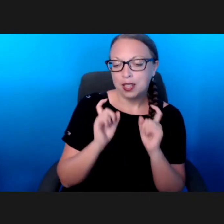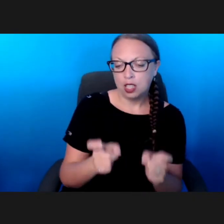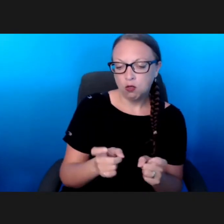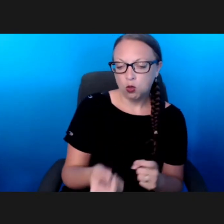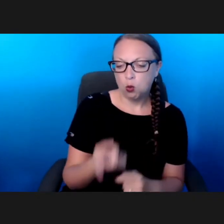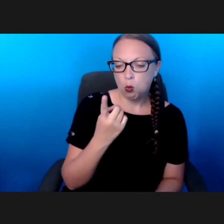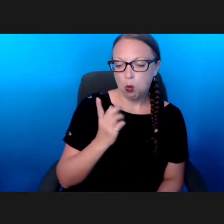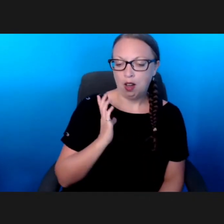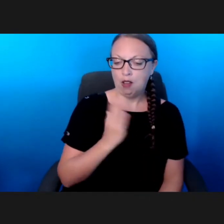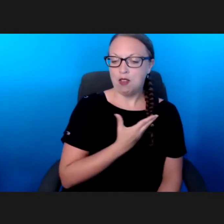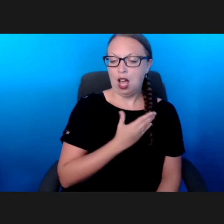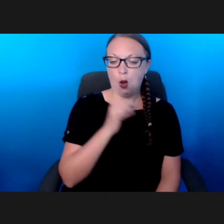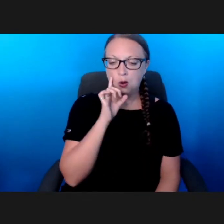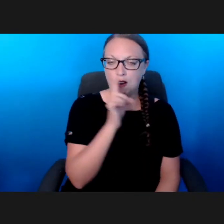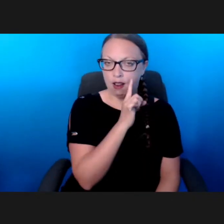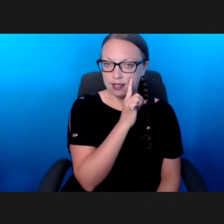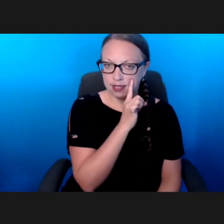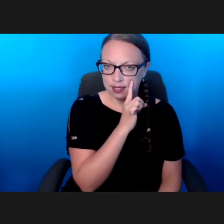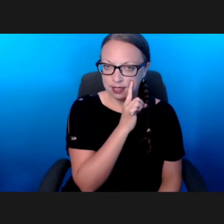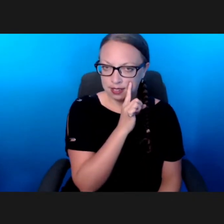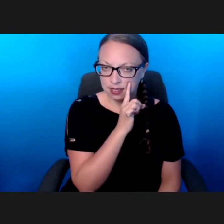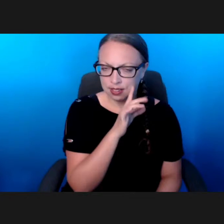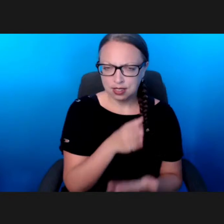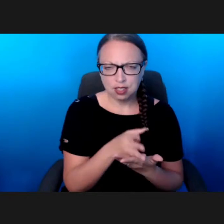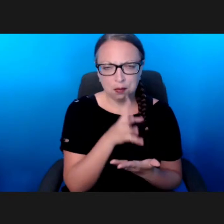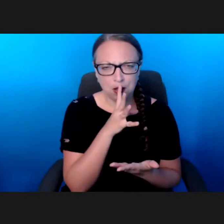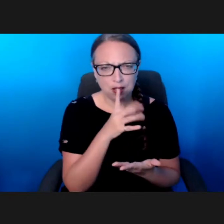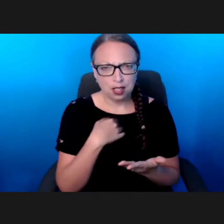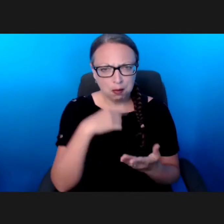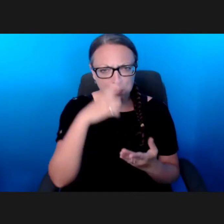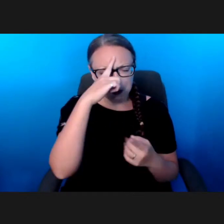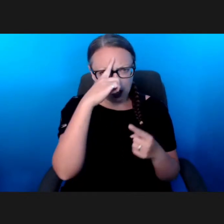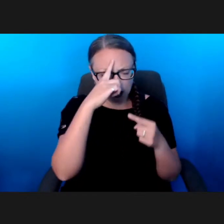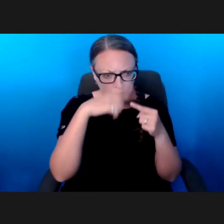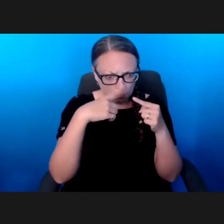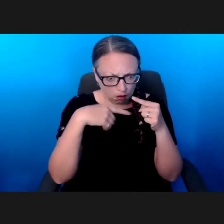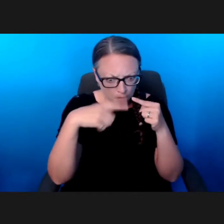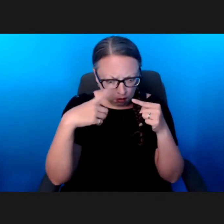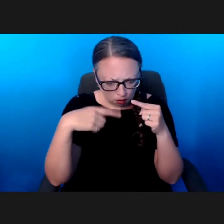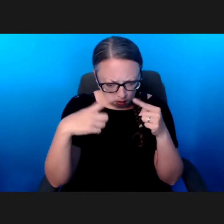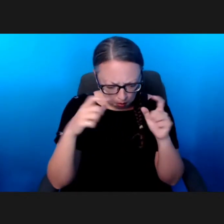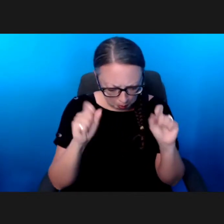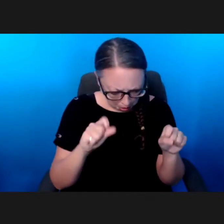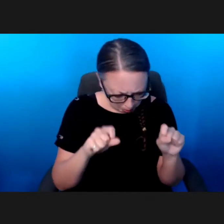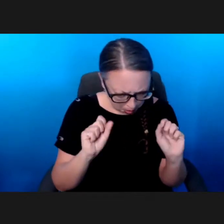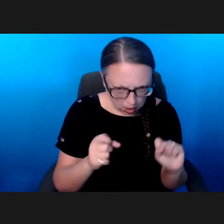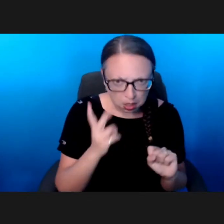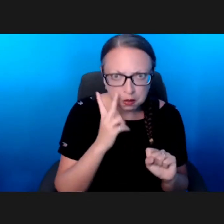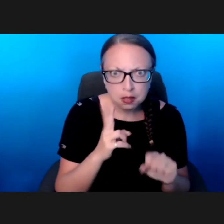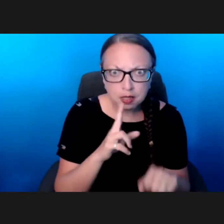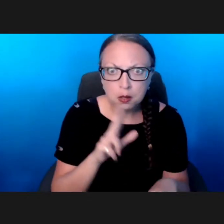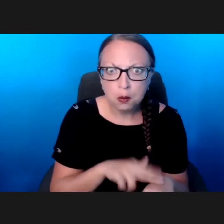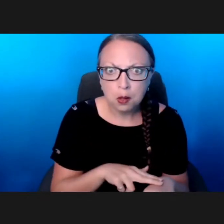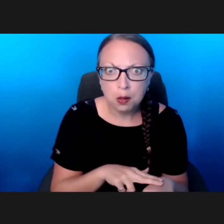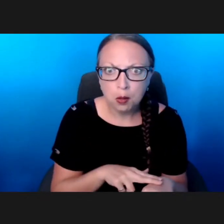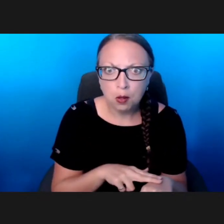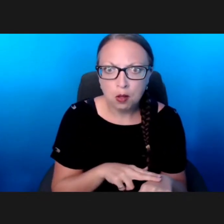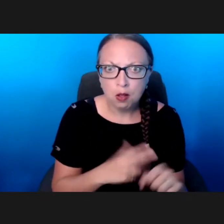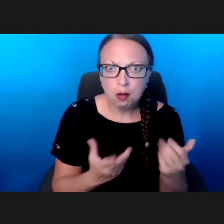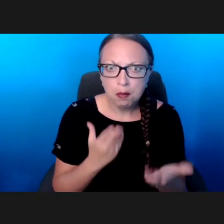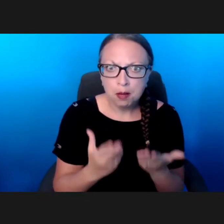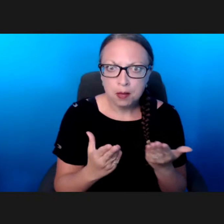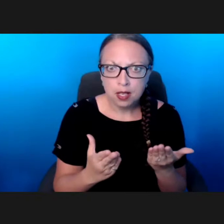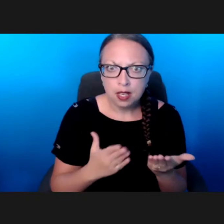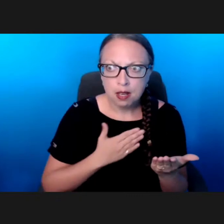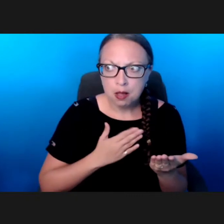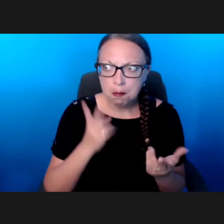eyes." He stopped talking. My mind raced with the giddy possibility of seeing normally, and the guilty thought that my